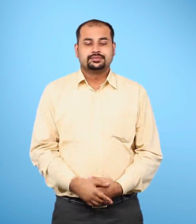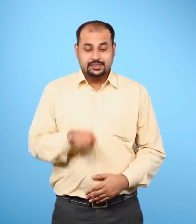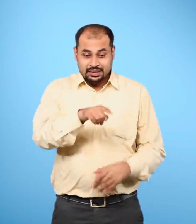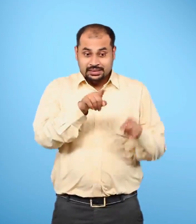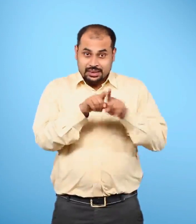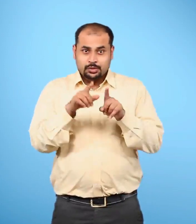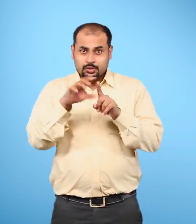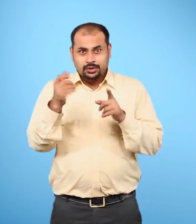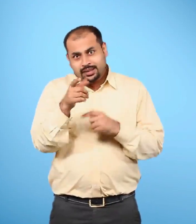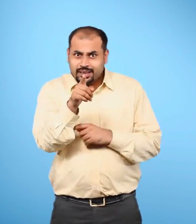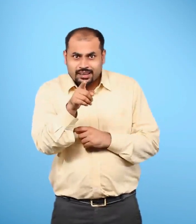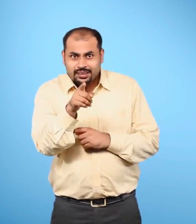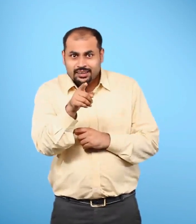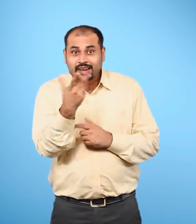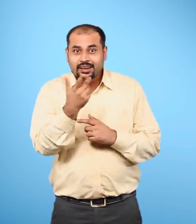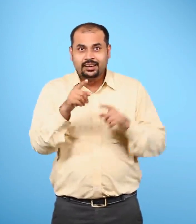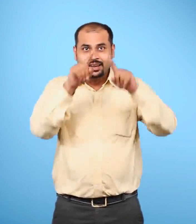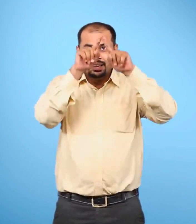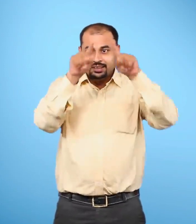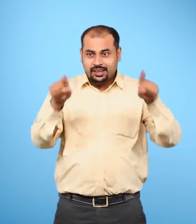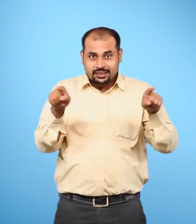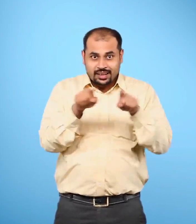Can you do the same with a triangle?